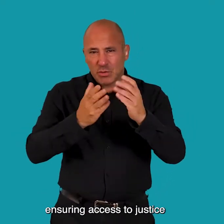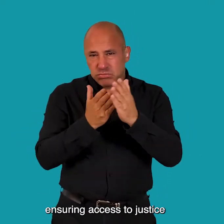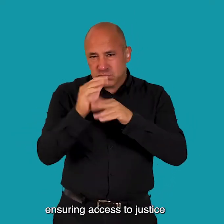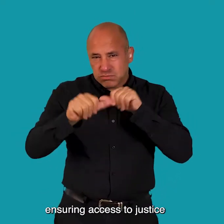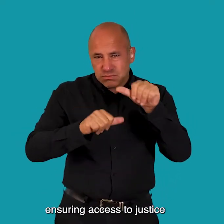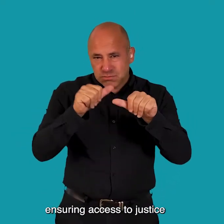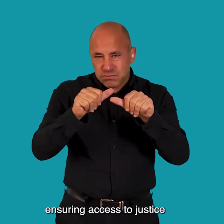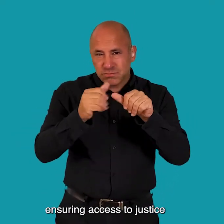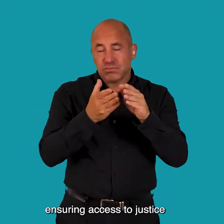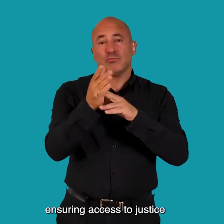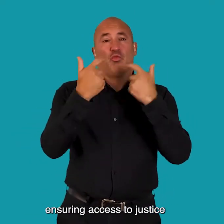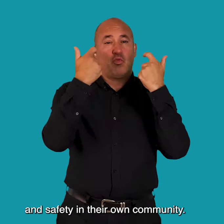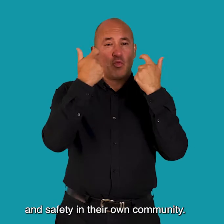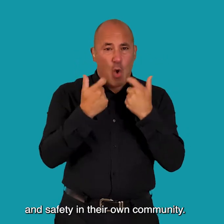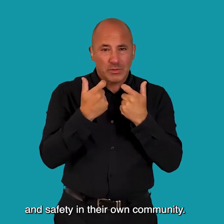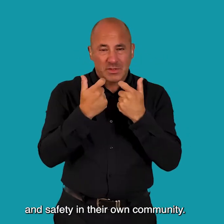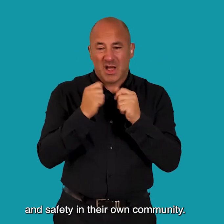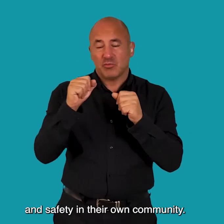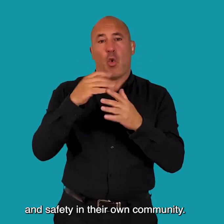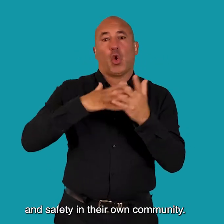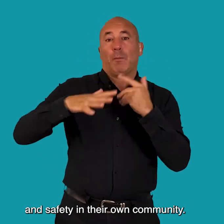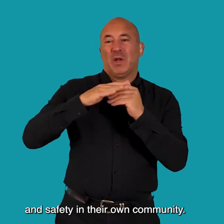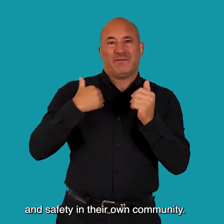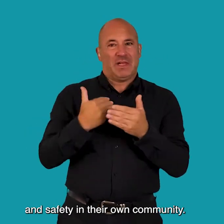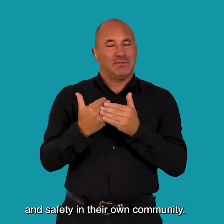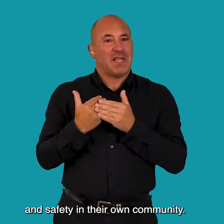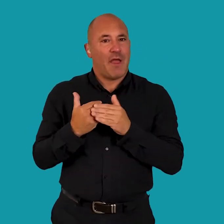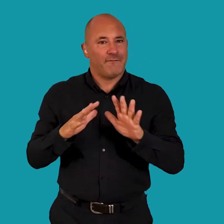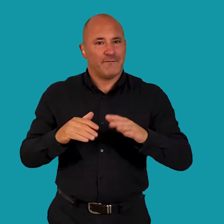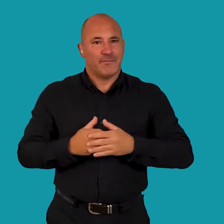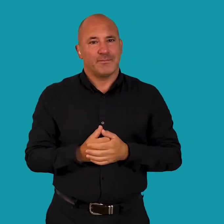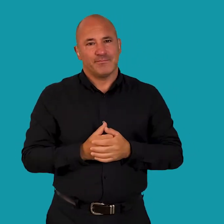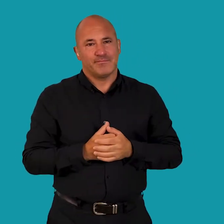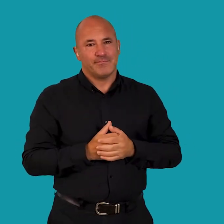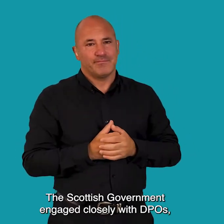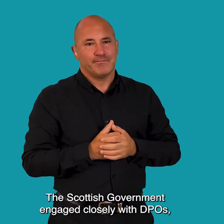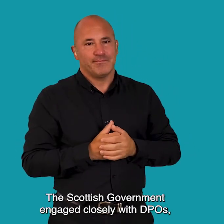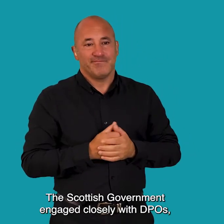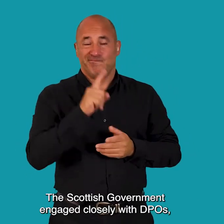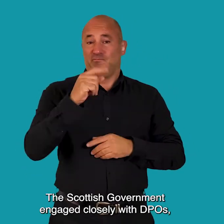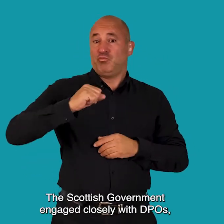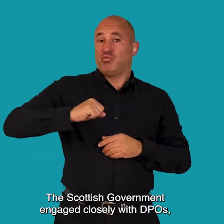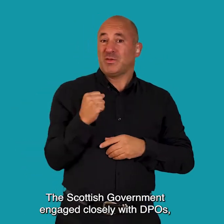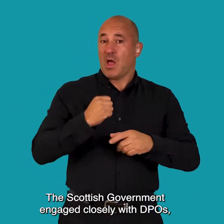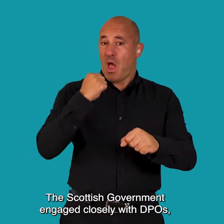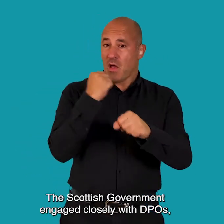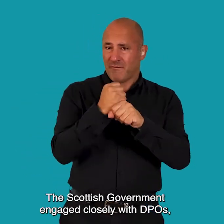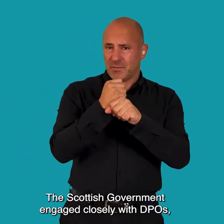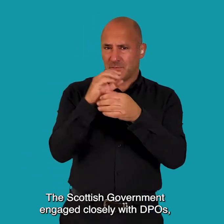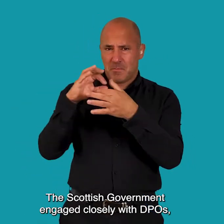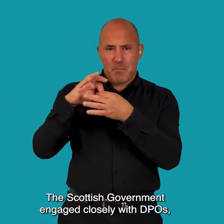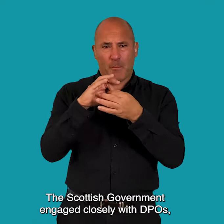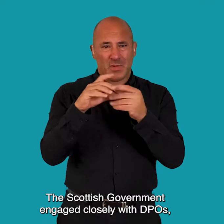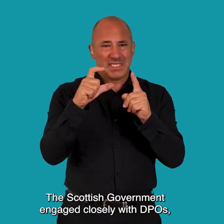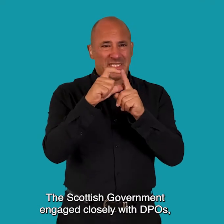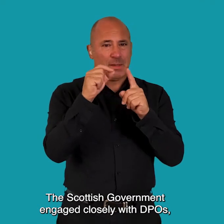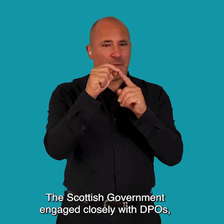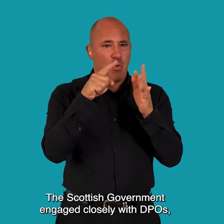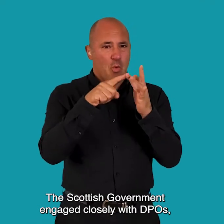access to justice and safety in their own community. The Scottish Government engaged closely with DPOs,